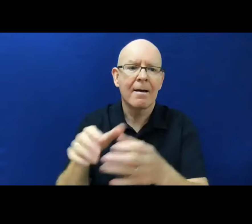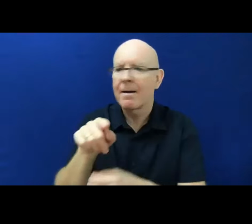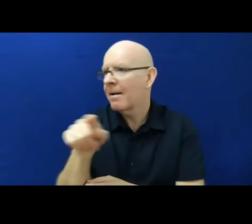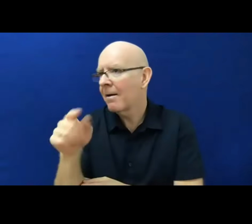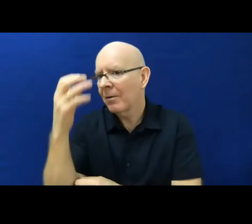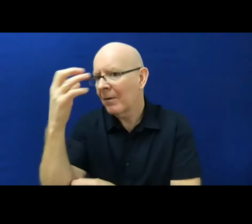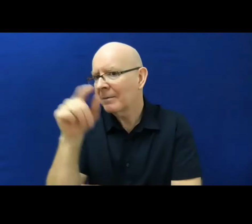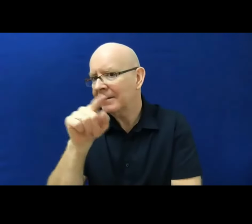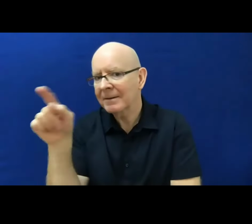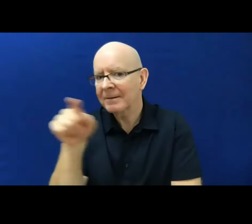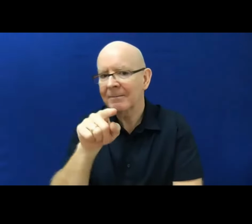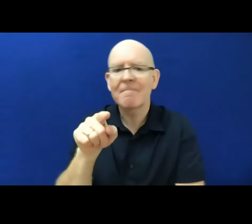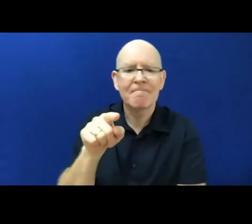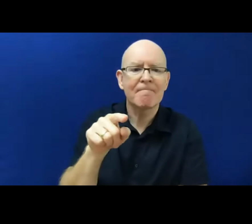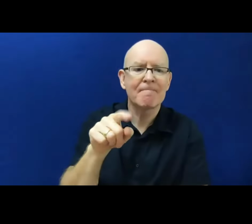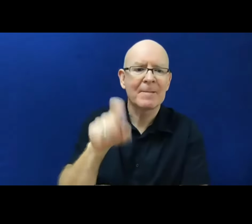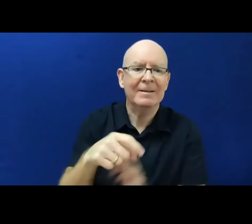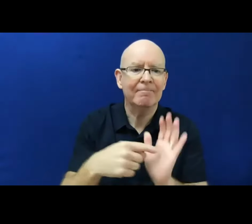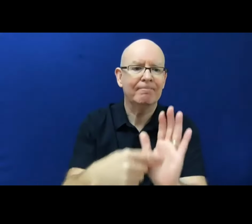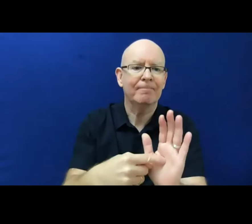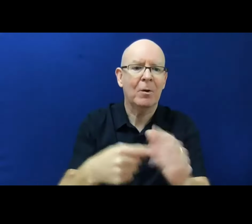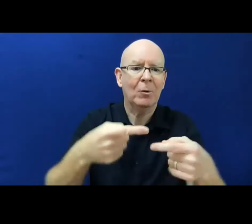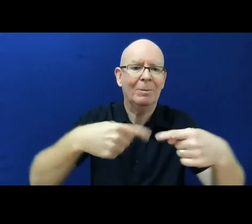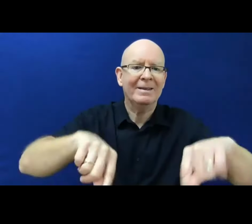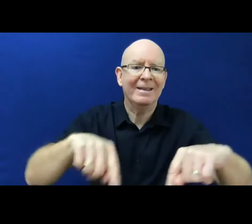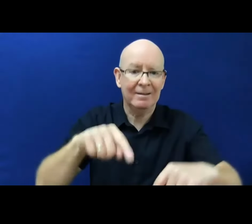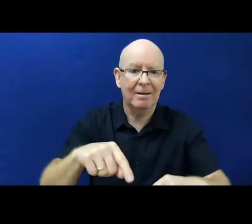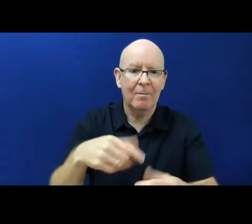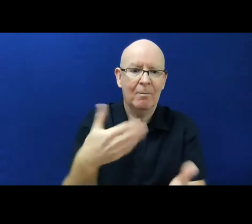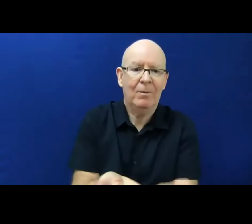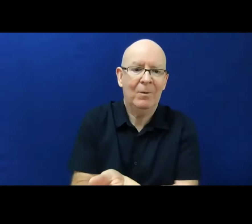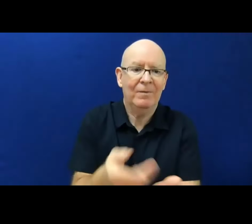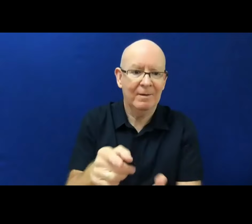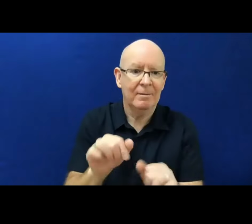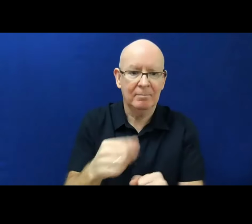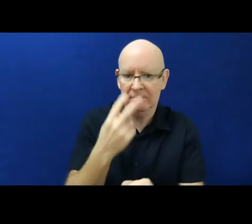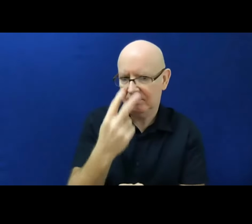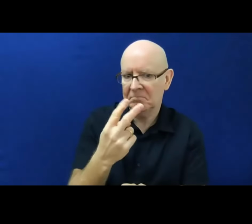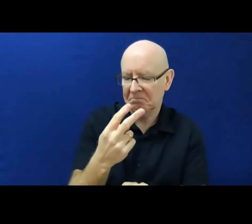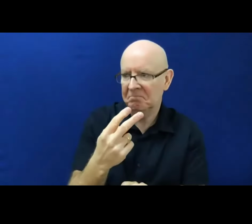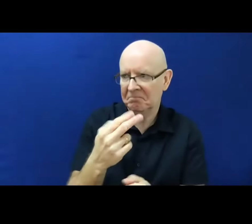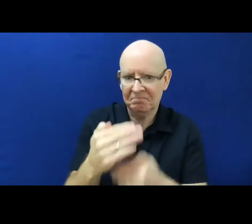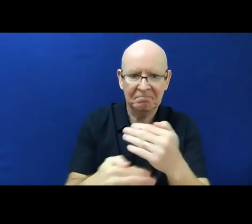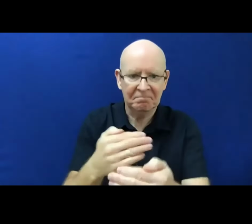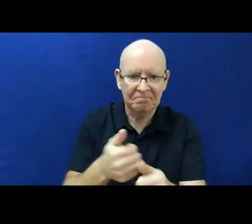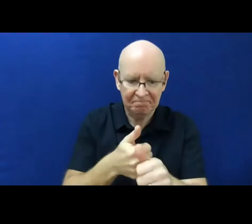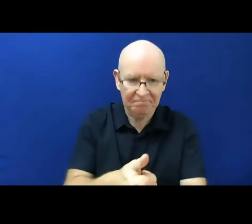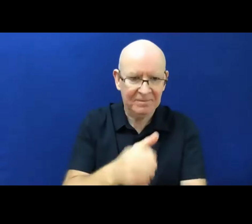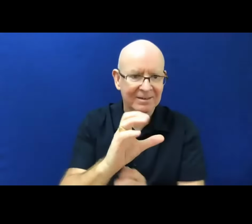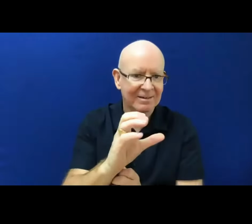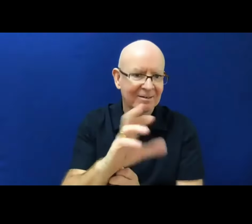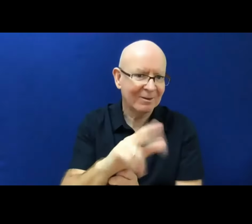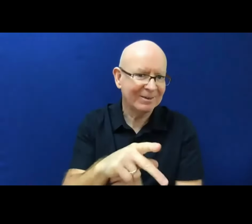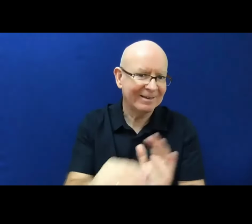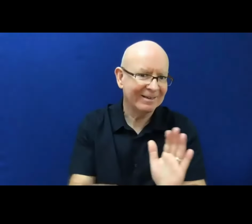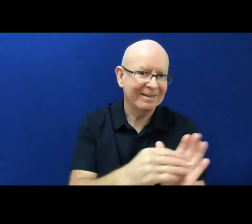tend to just cite the legislation and said, yes, we have adopted this legislation and that legislation, and we're spending this and that much money